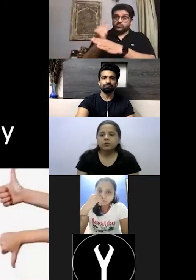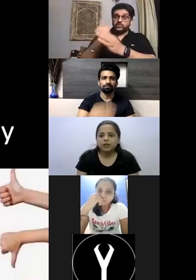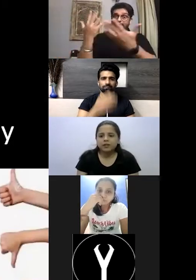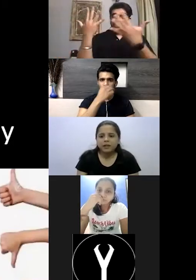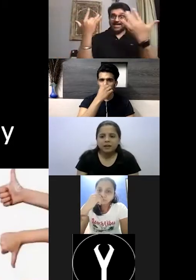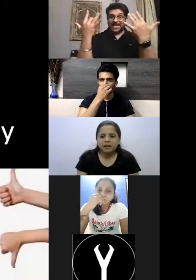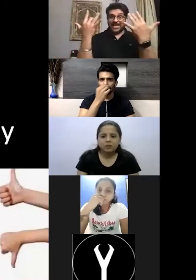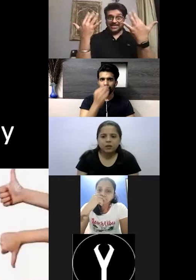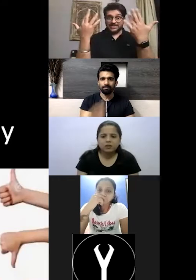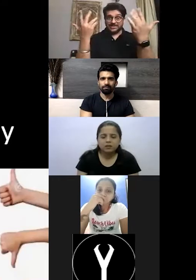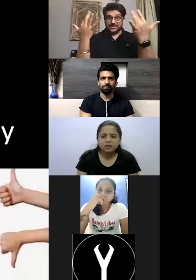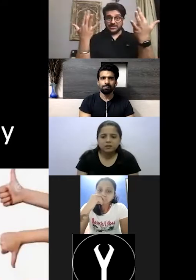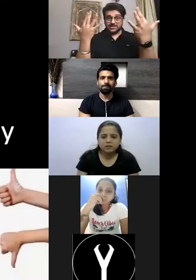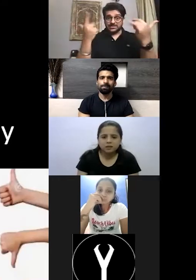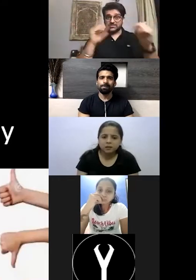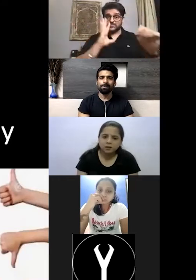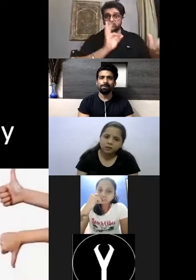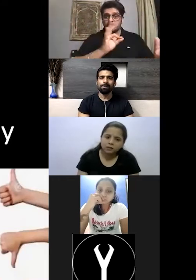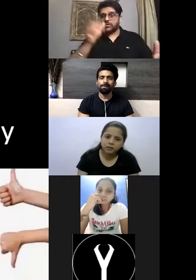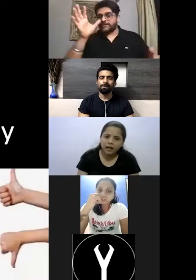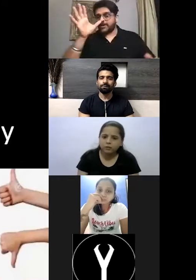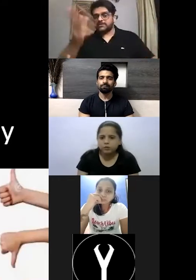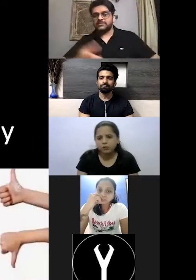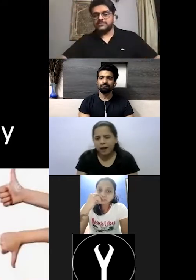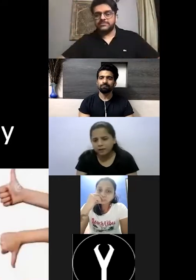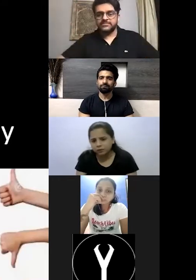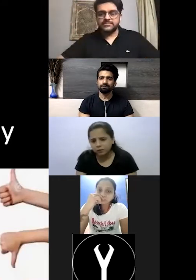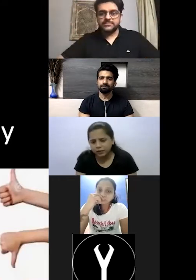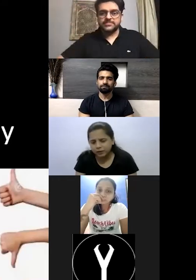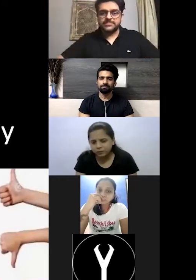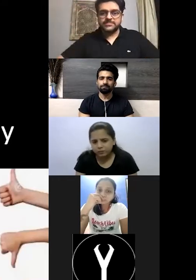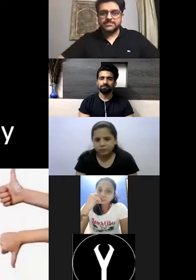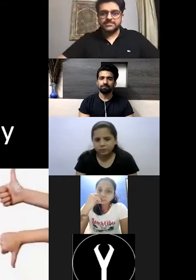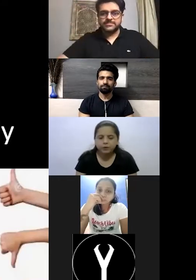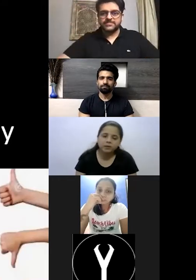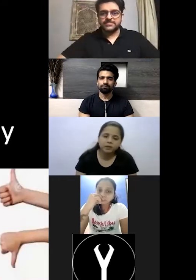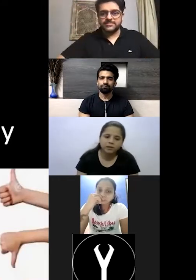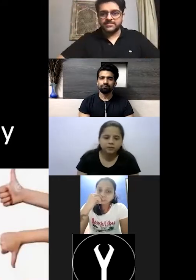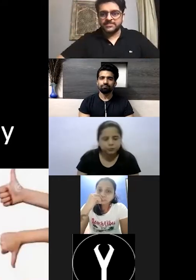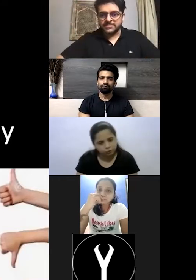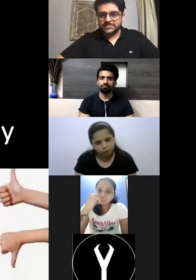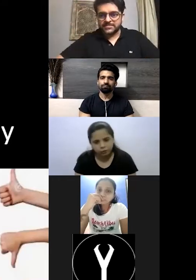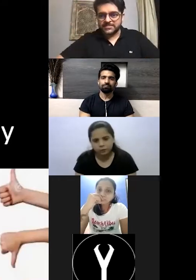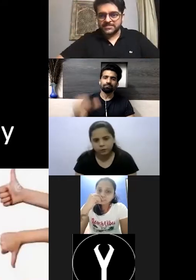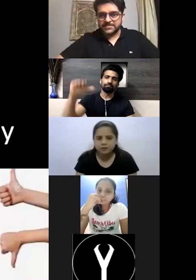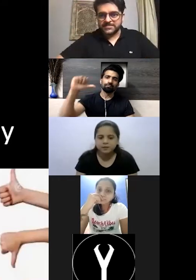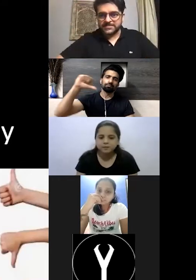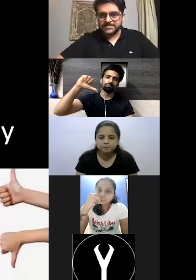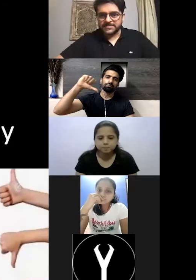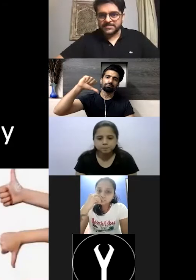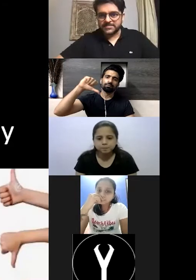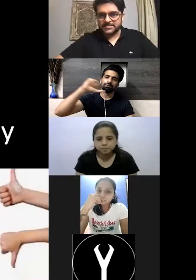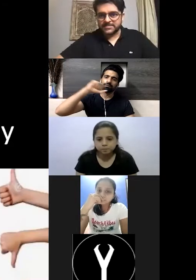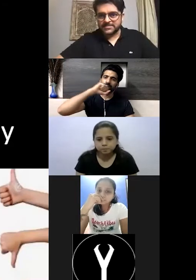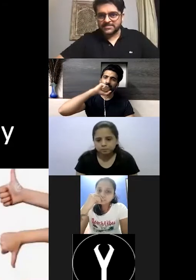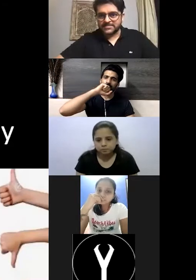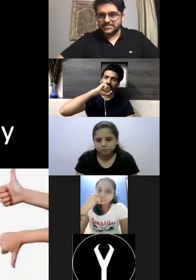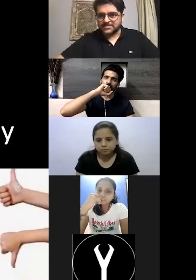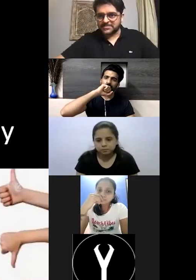So you think sign language is the language of hands only? What do you think? Whether it's true or false?